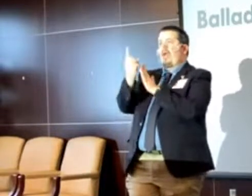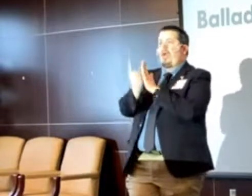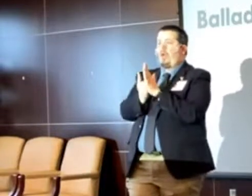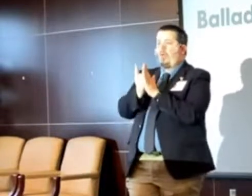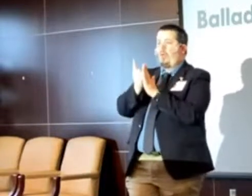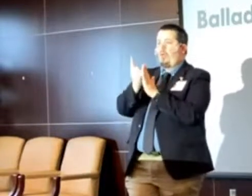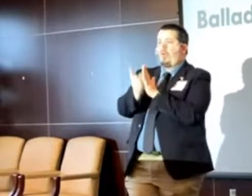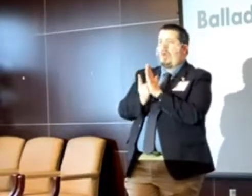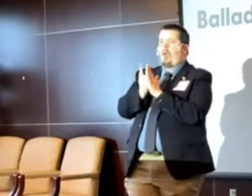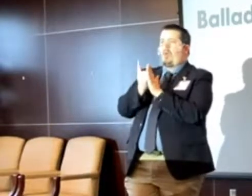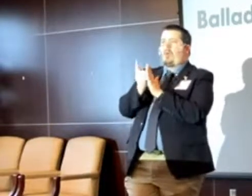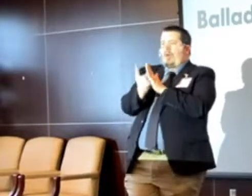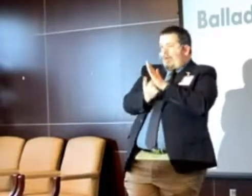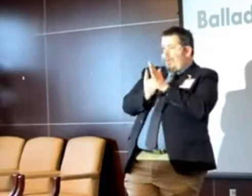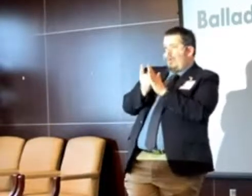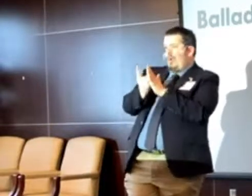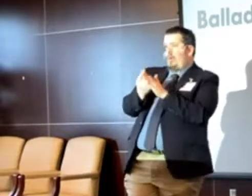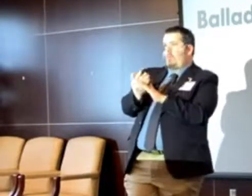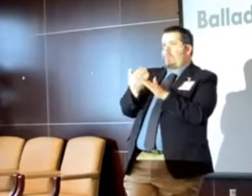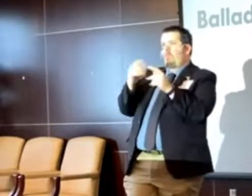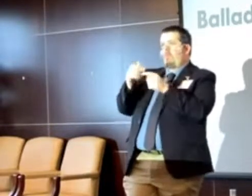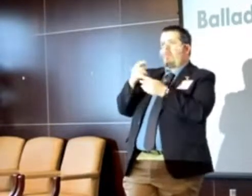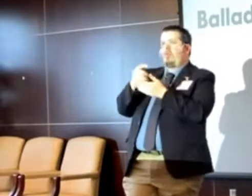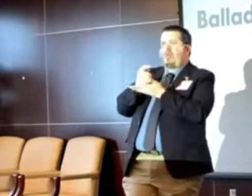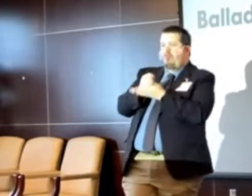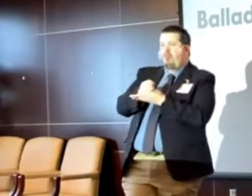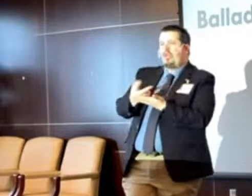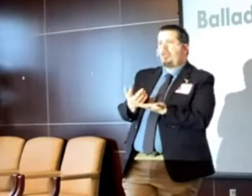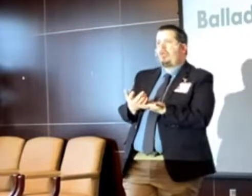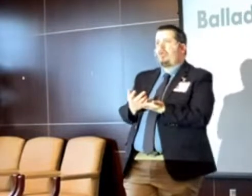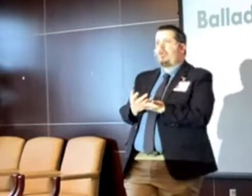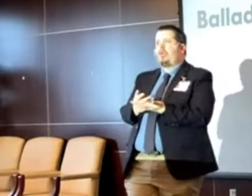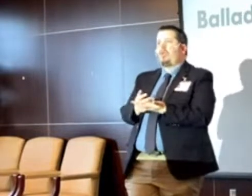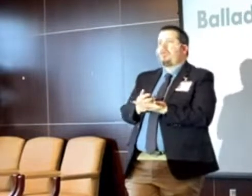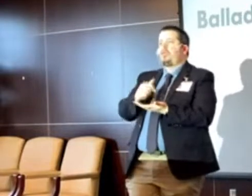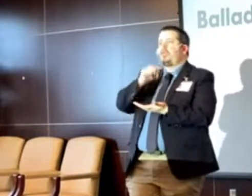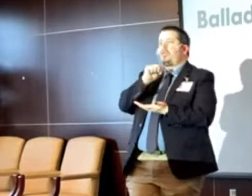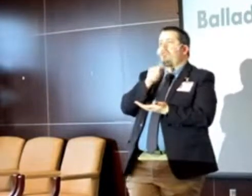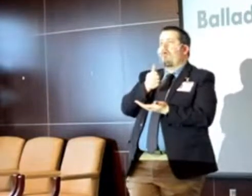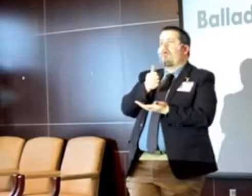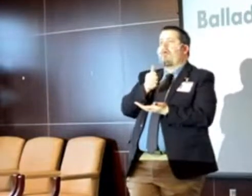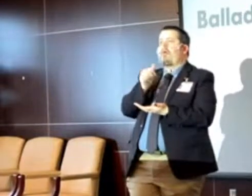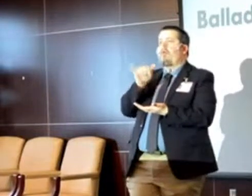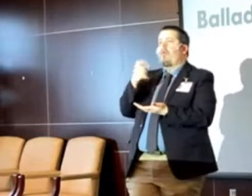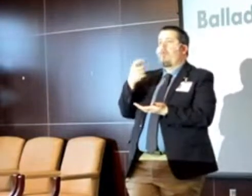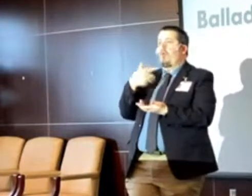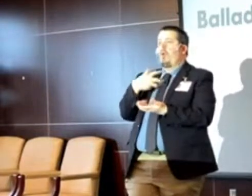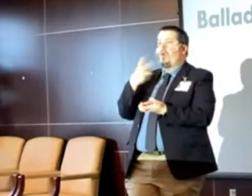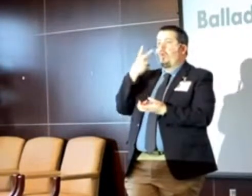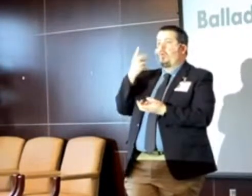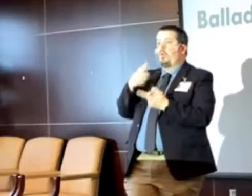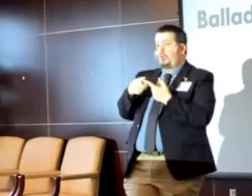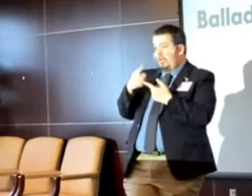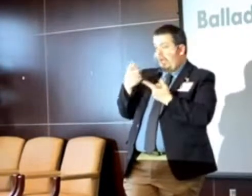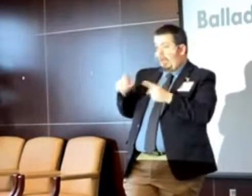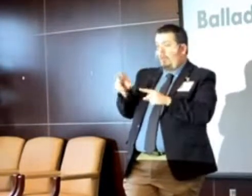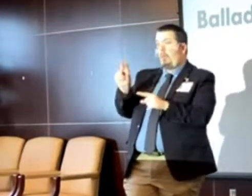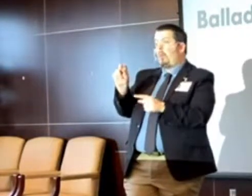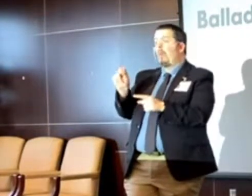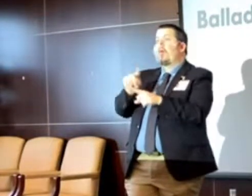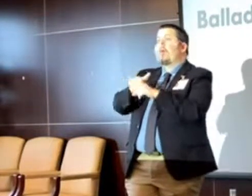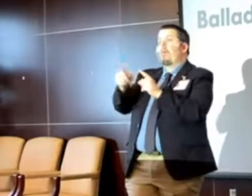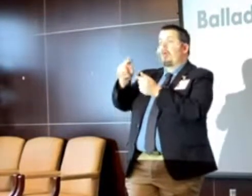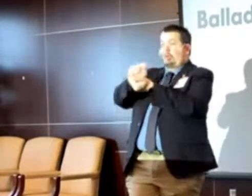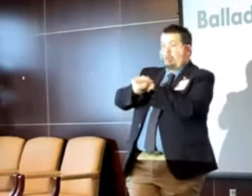upon hours before they can be treated. It's not that that's something we want to see happen. It's